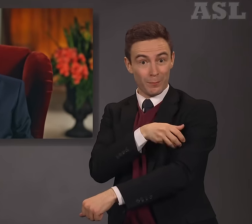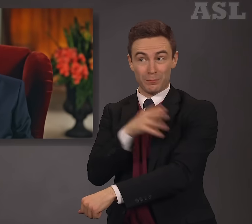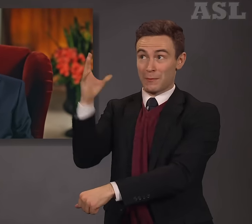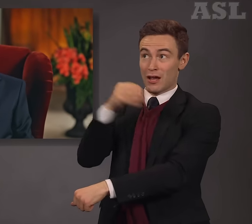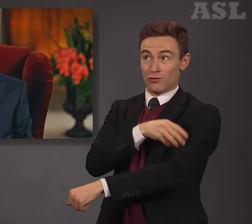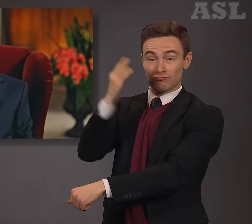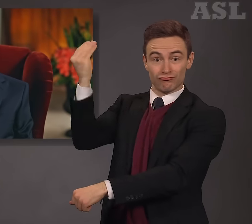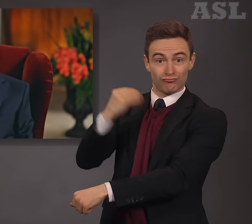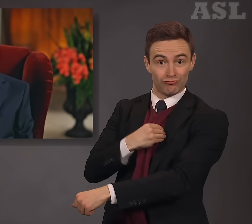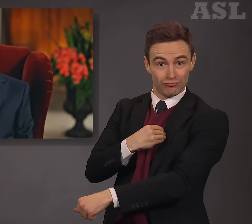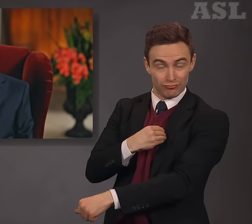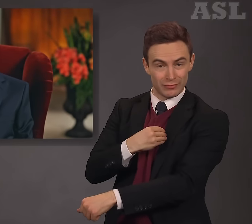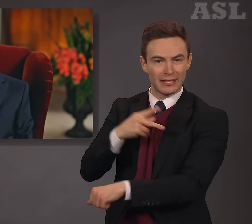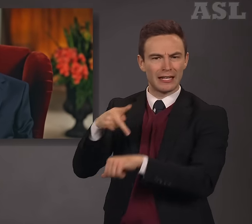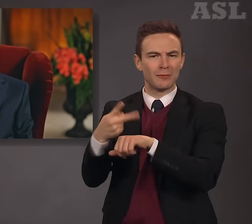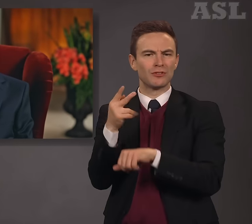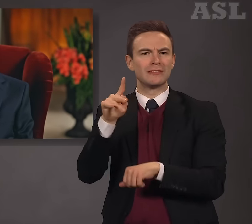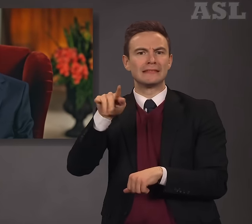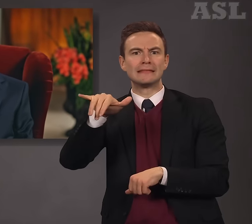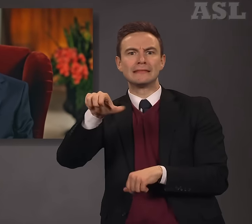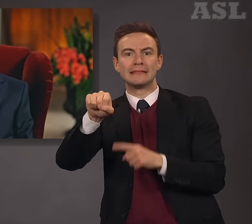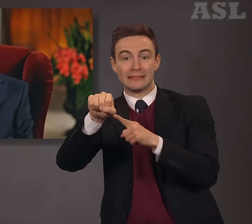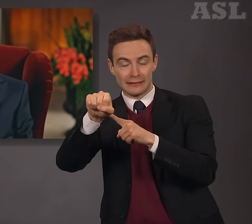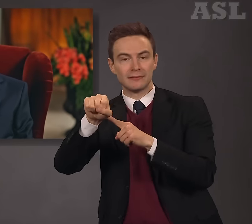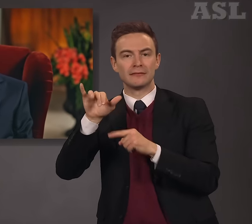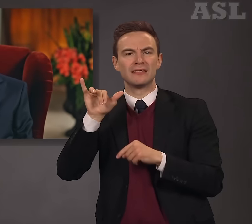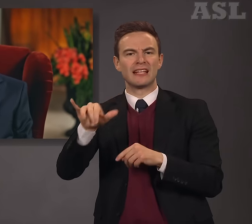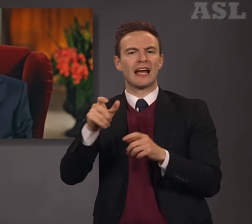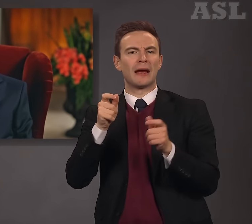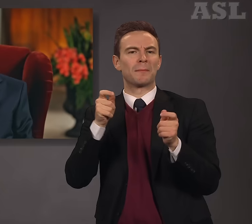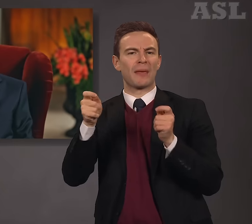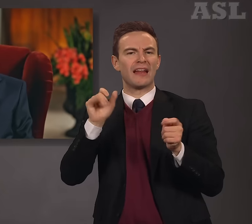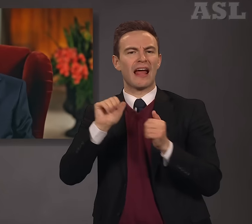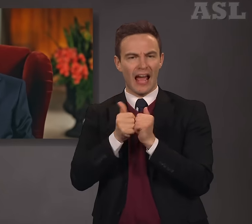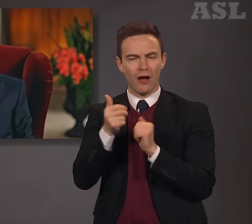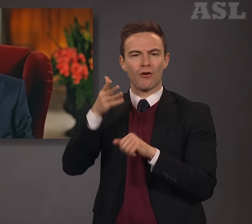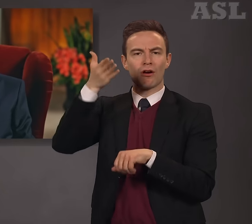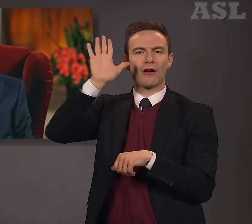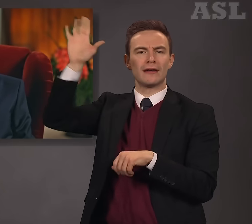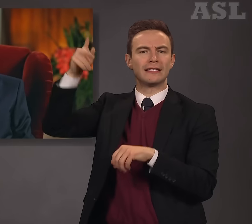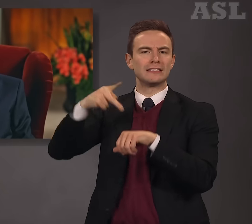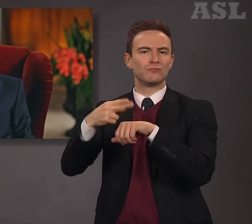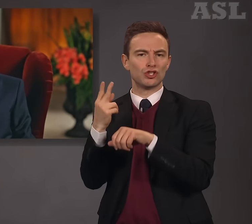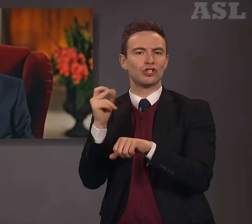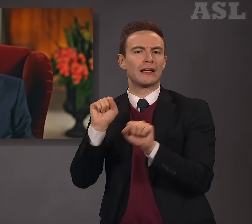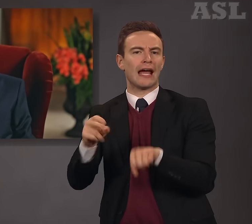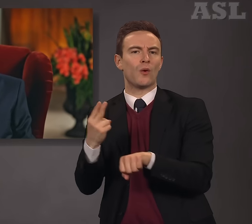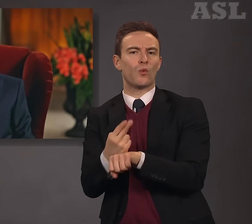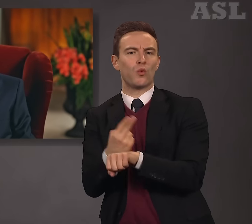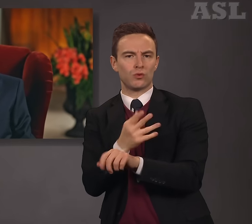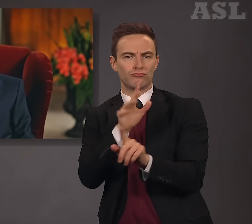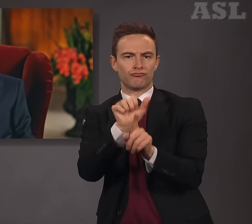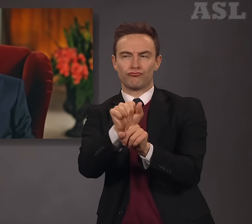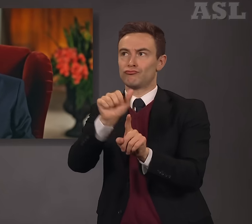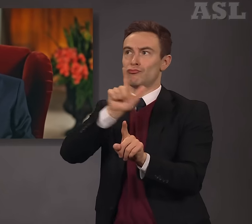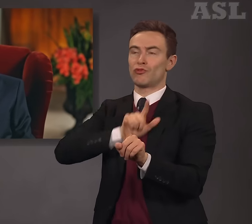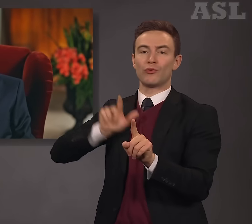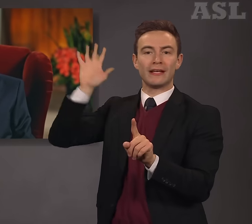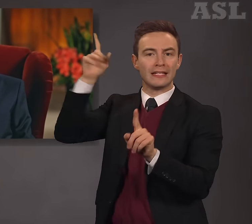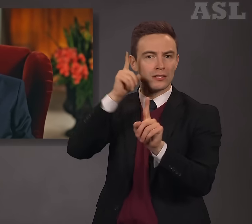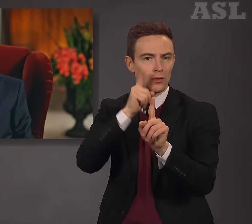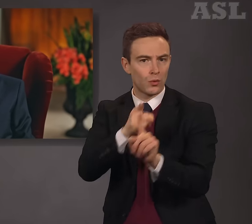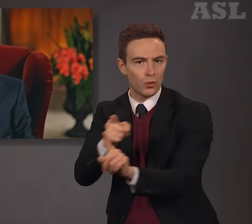Priesthood keys govern how the priesthood of God may be used to bring about the